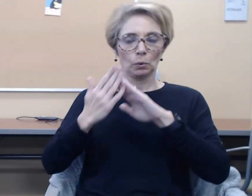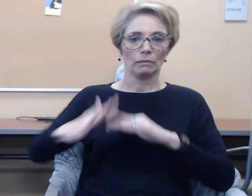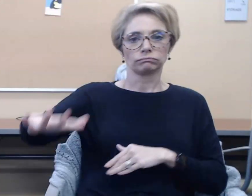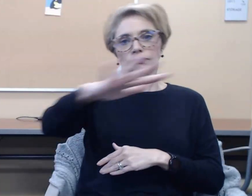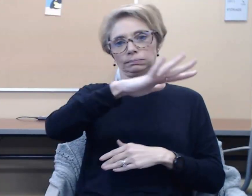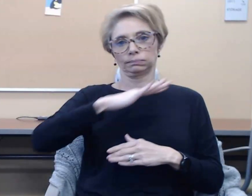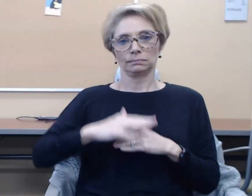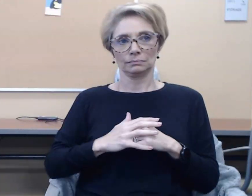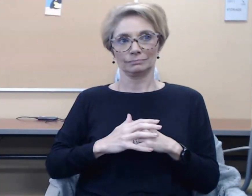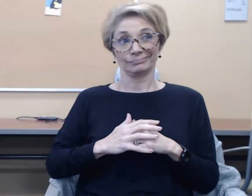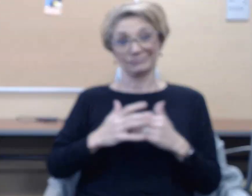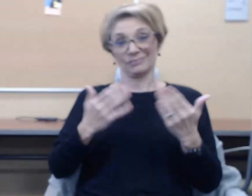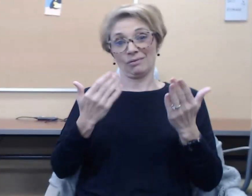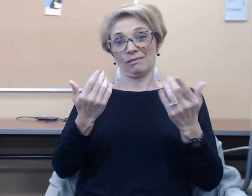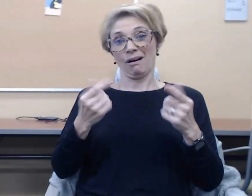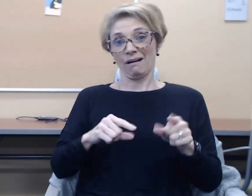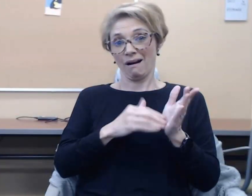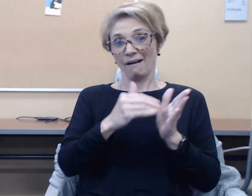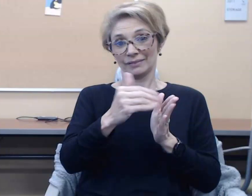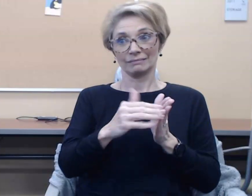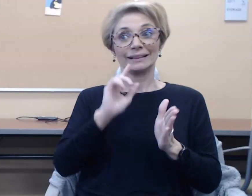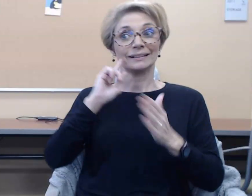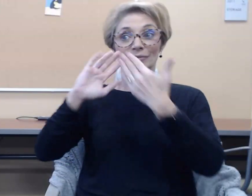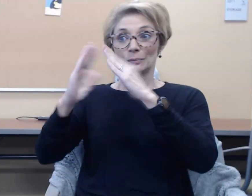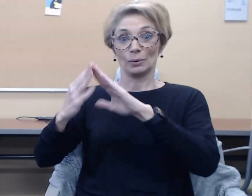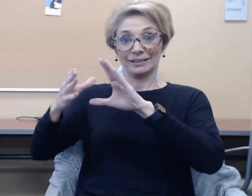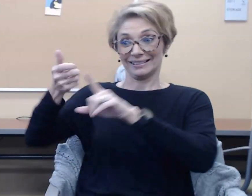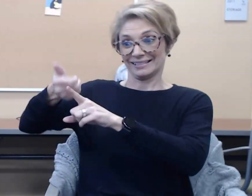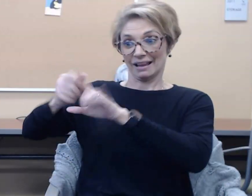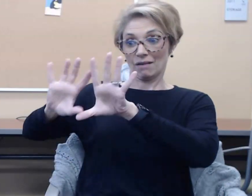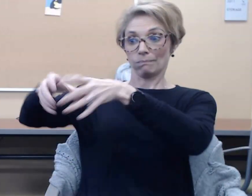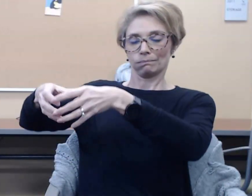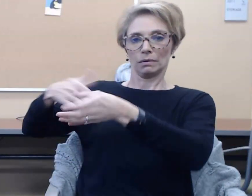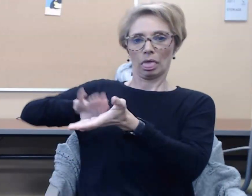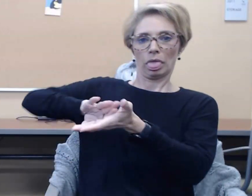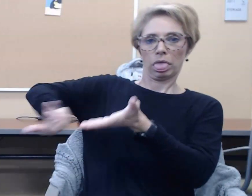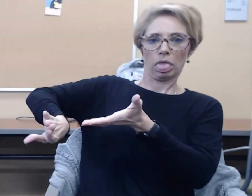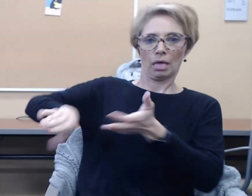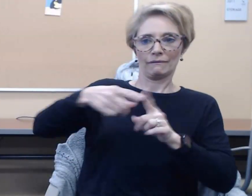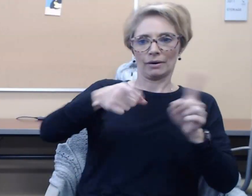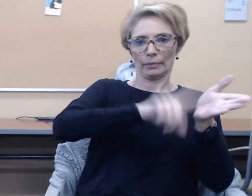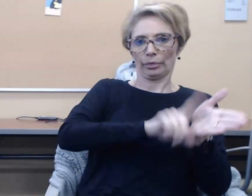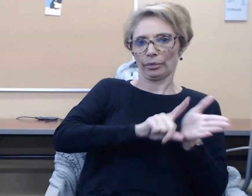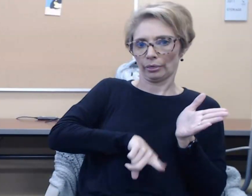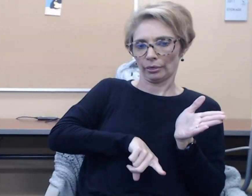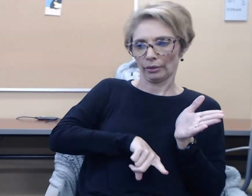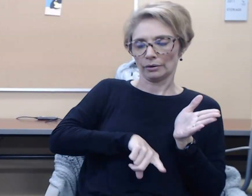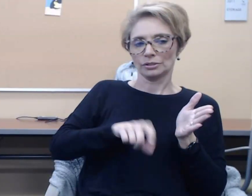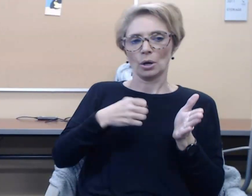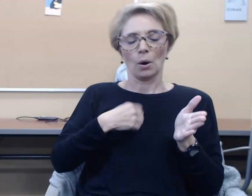community is being left out of the conversation as a whole overall. So why not take what I find with students and then also translate it to